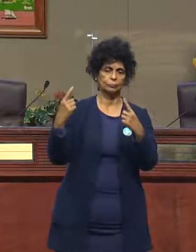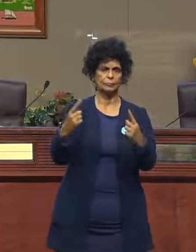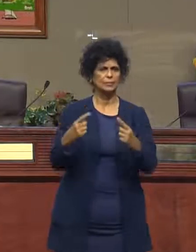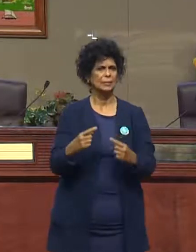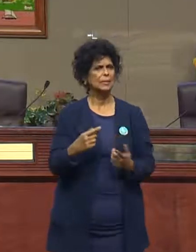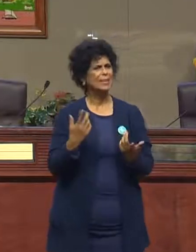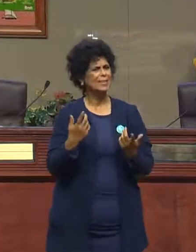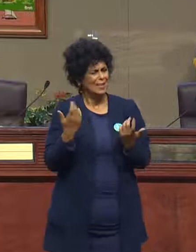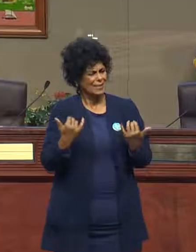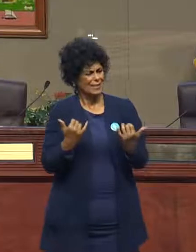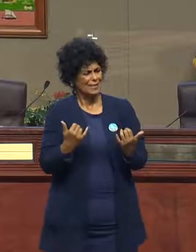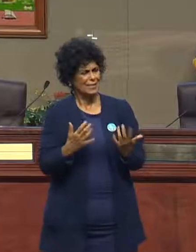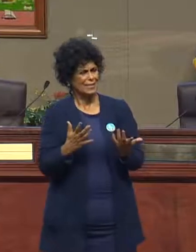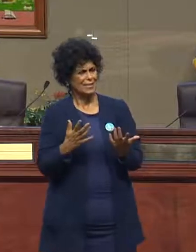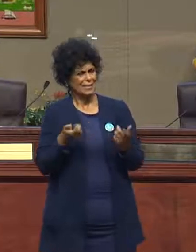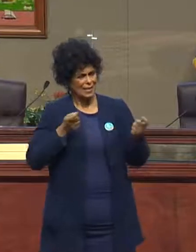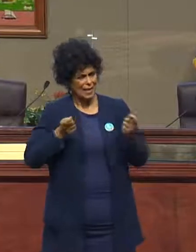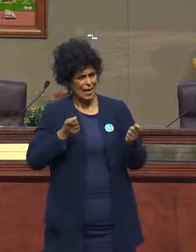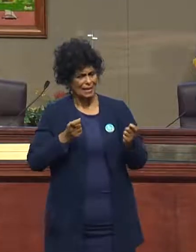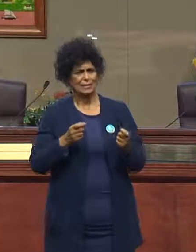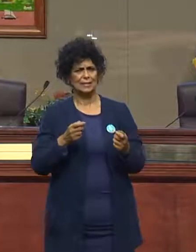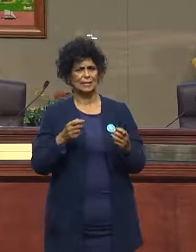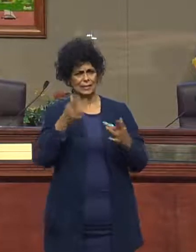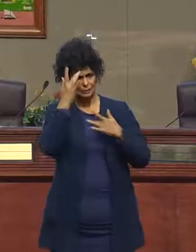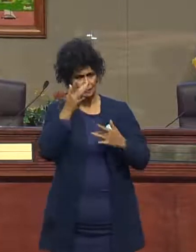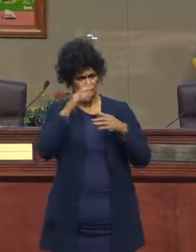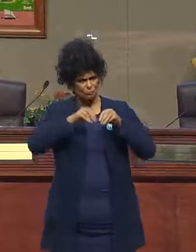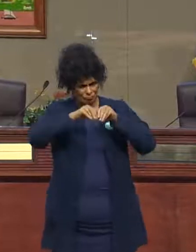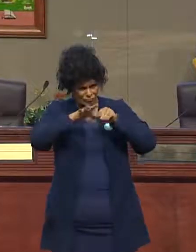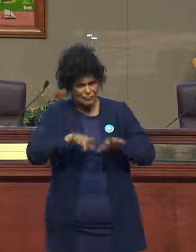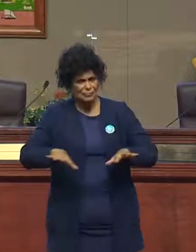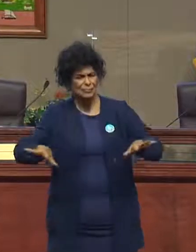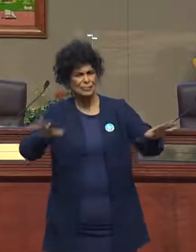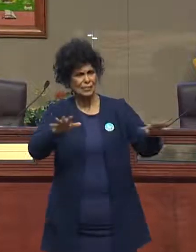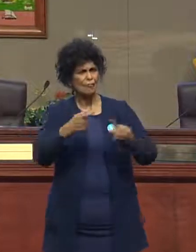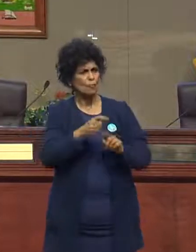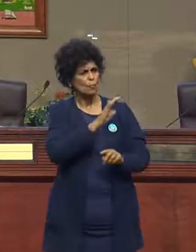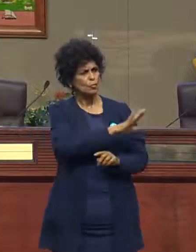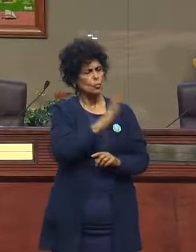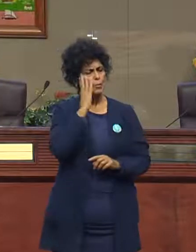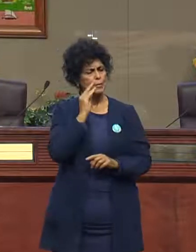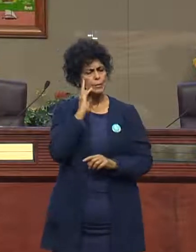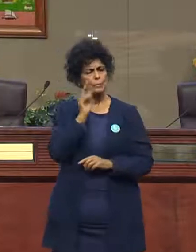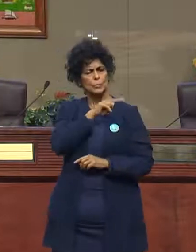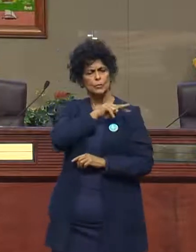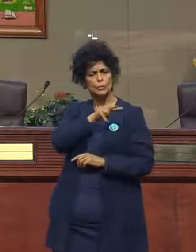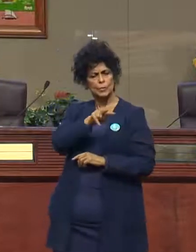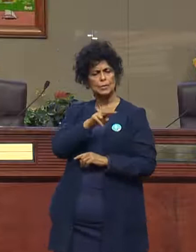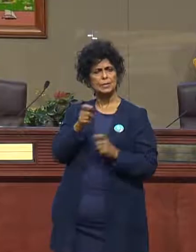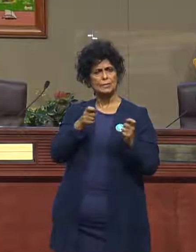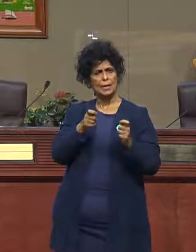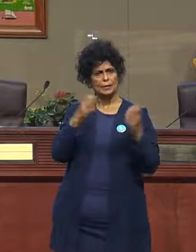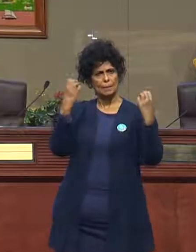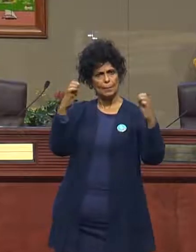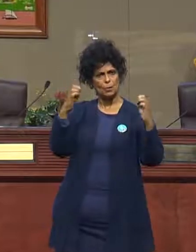with the handling of the pandemic from that emergency management standpoint that you haven't experienced before?